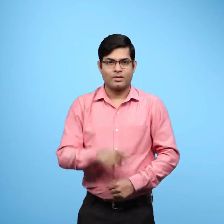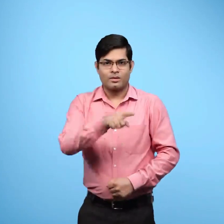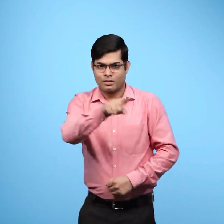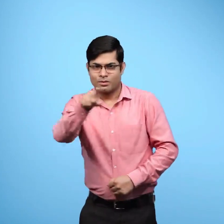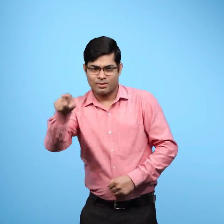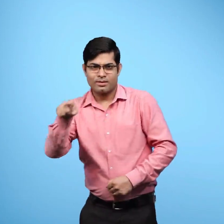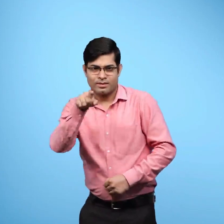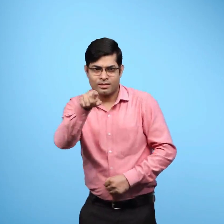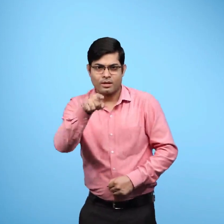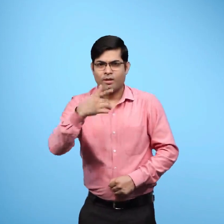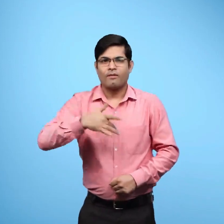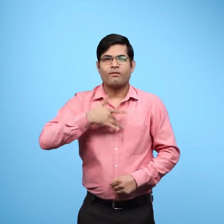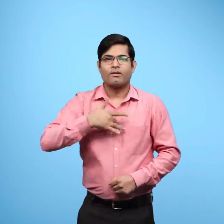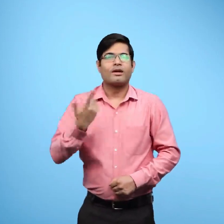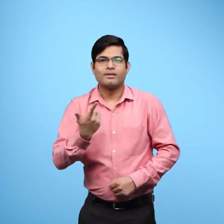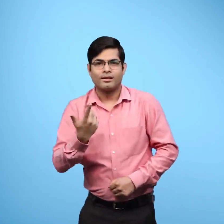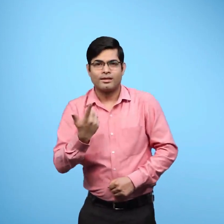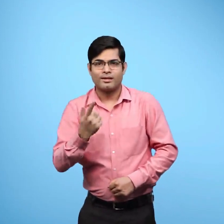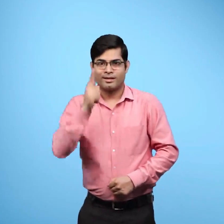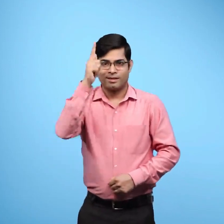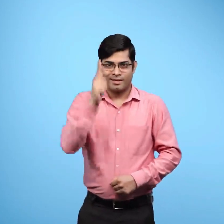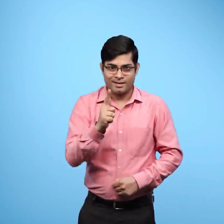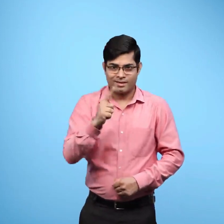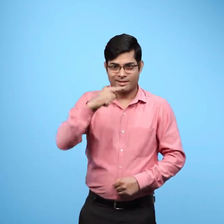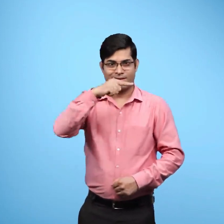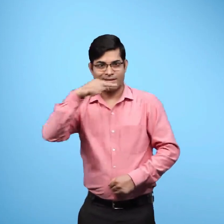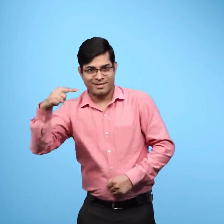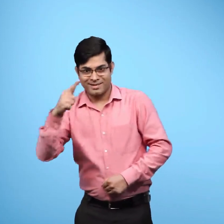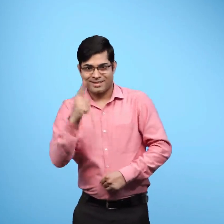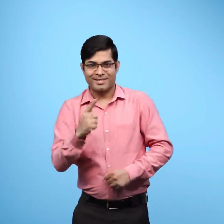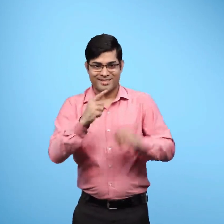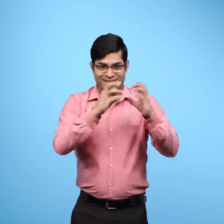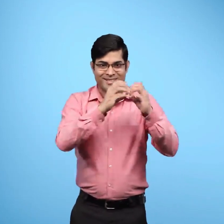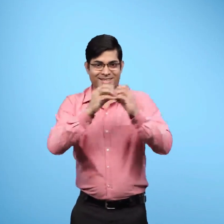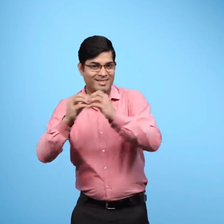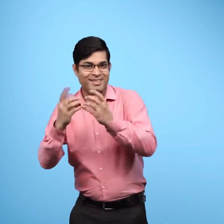What about writing letters using straight lines?